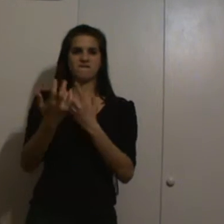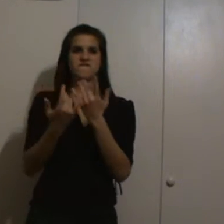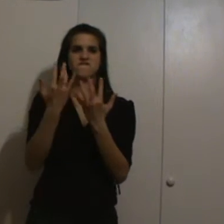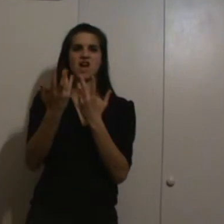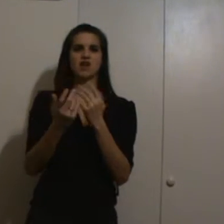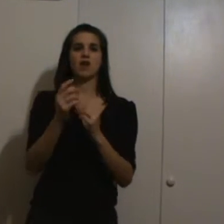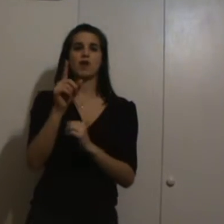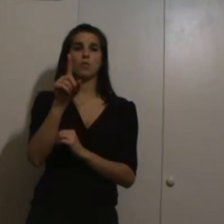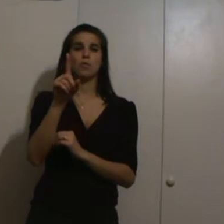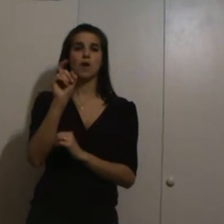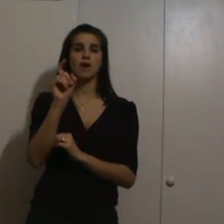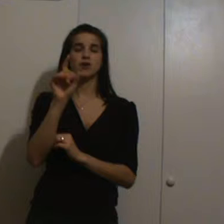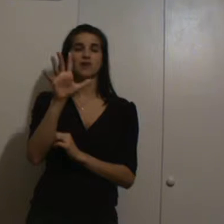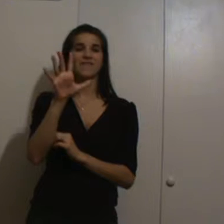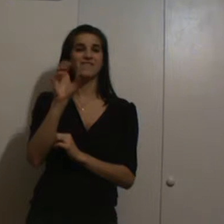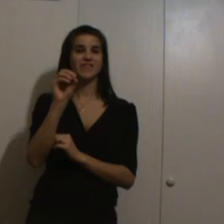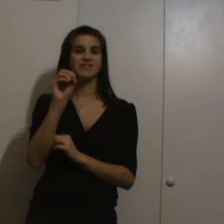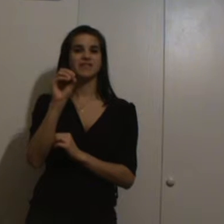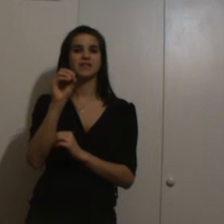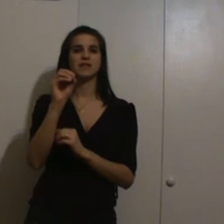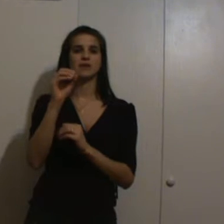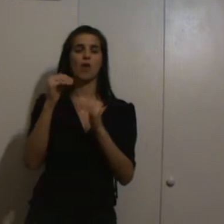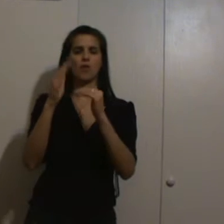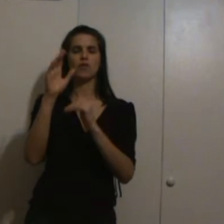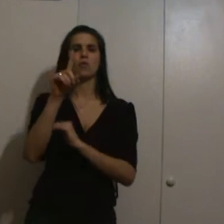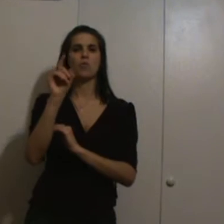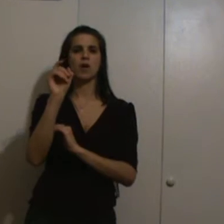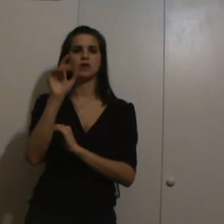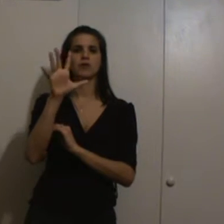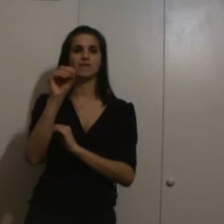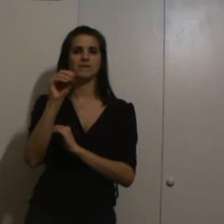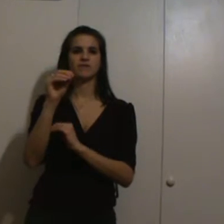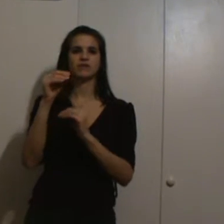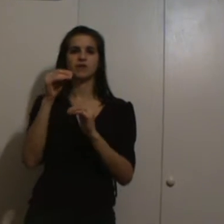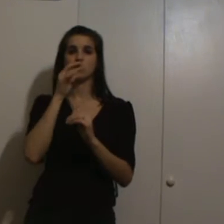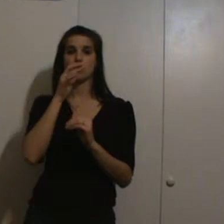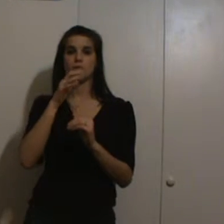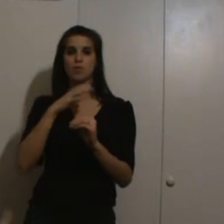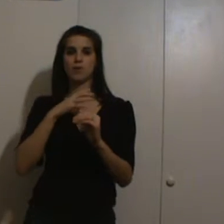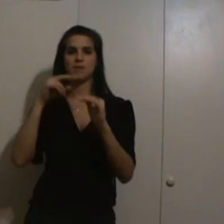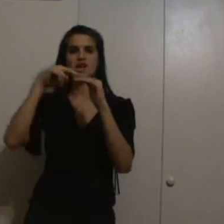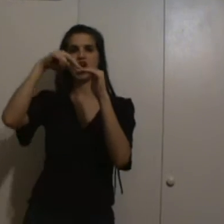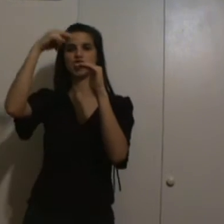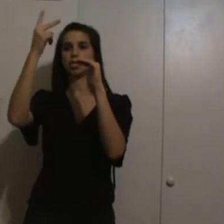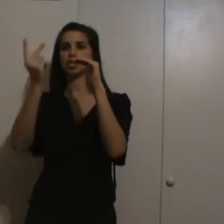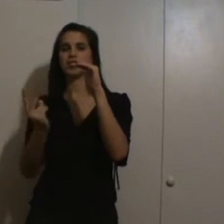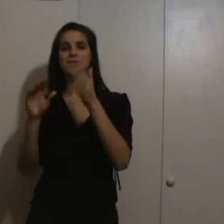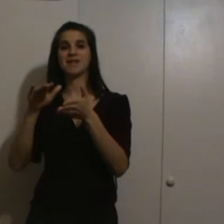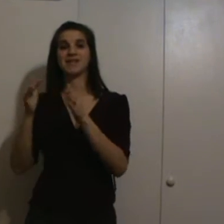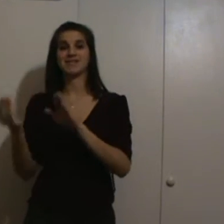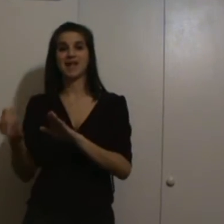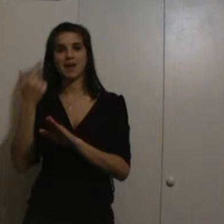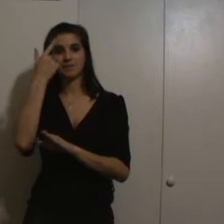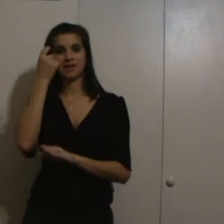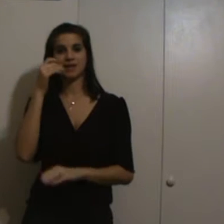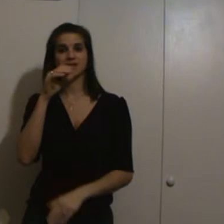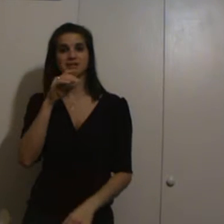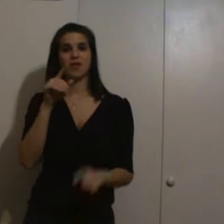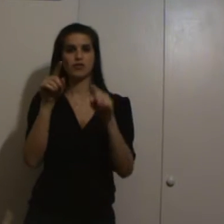the Triangle Company refused to spend the extra money to provide a safe working conditions. Those conditions